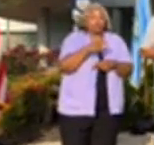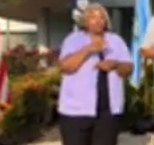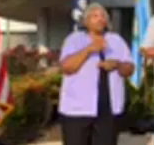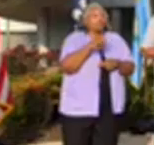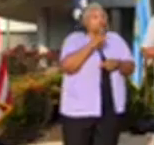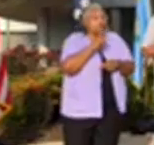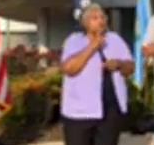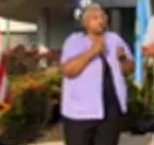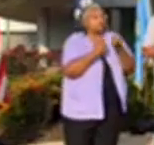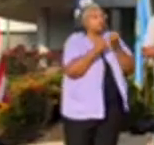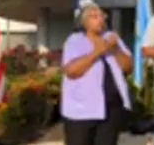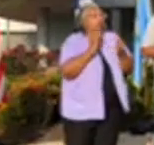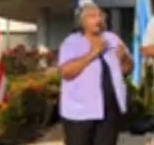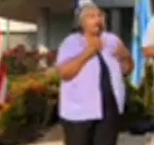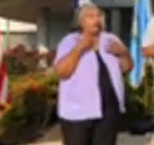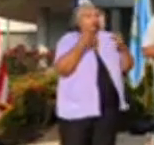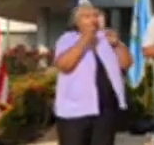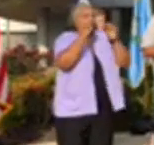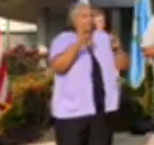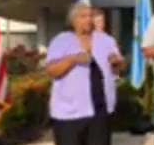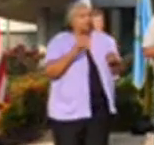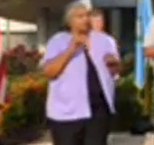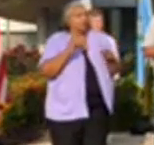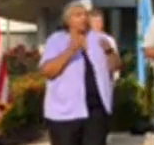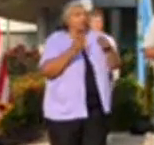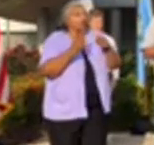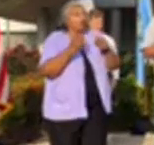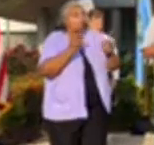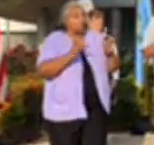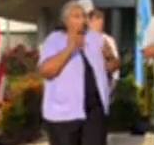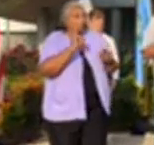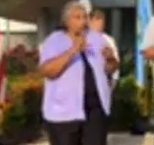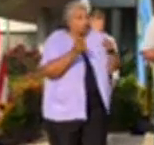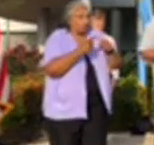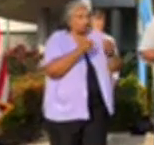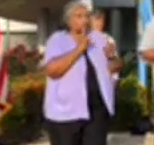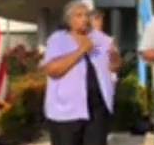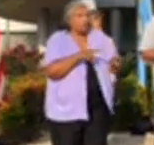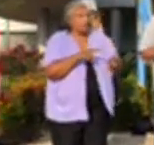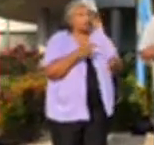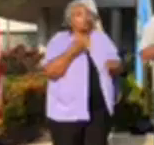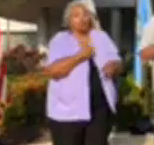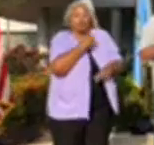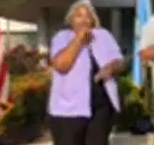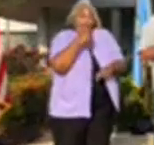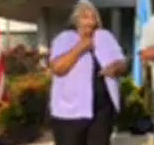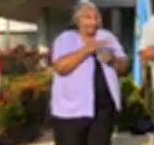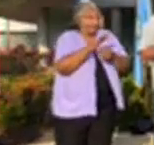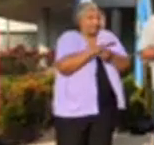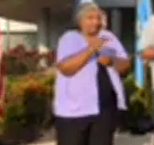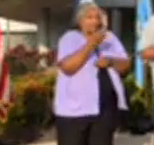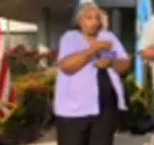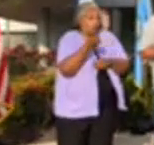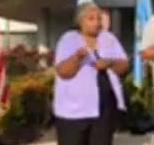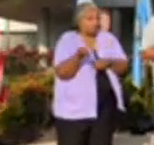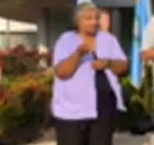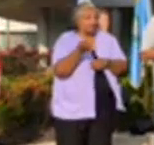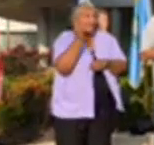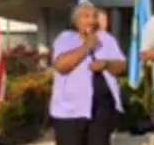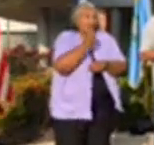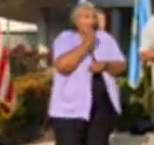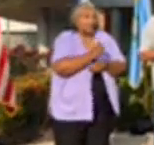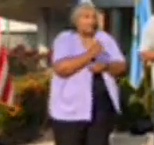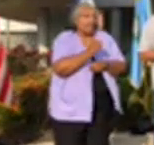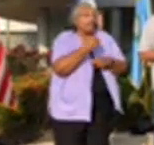system. Our first responders are out there every day. We don't have enough equipment. We're spending our day trying to make sure